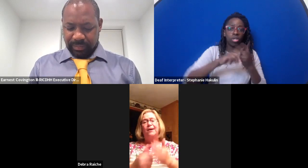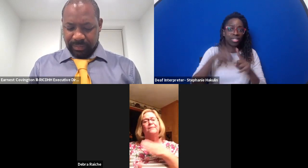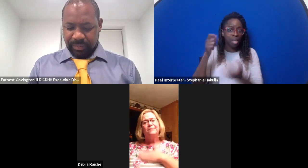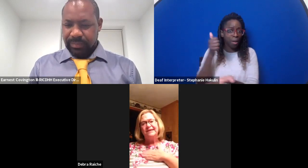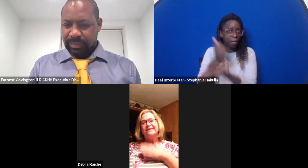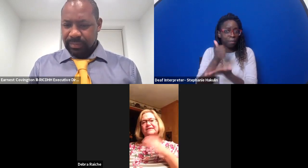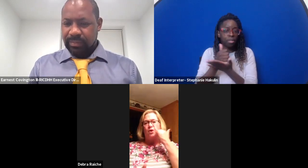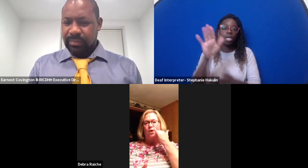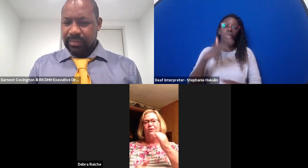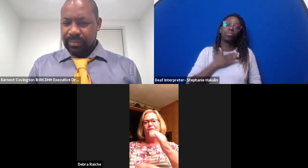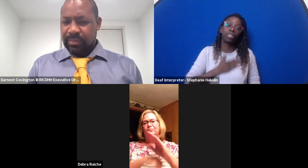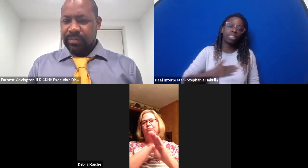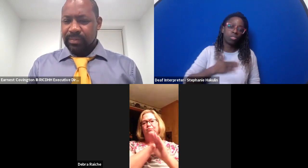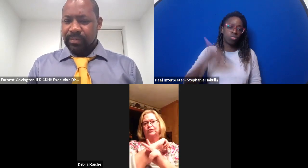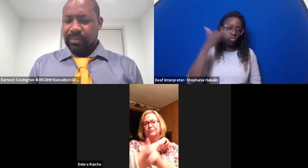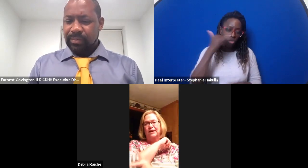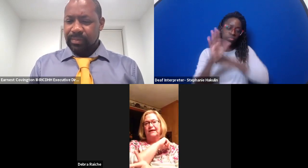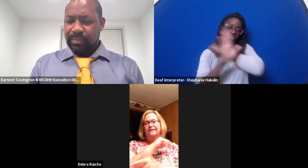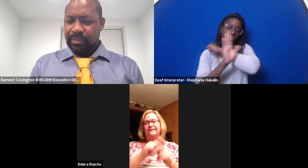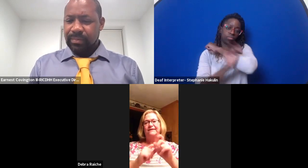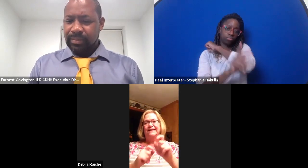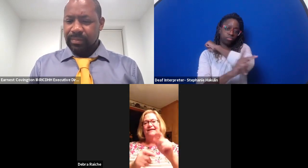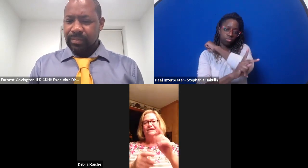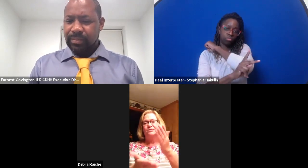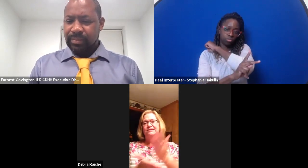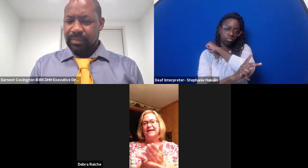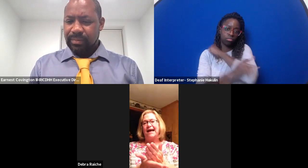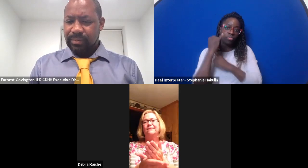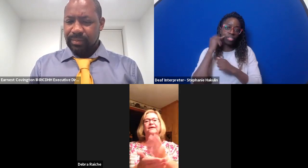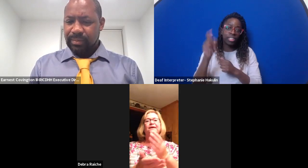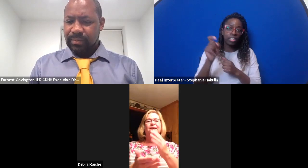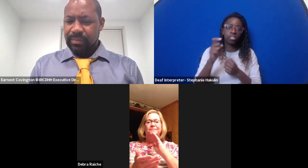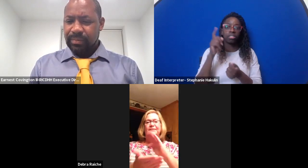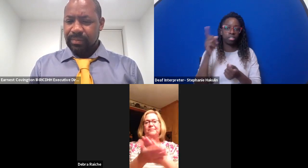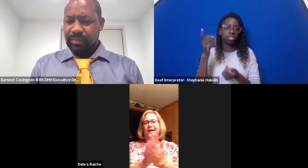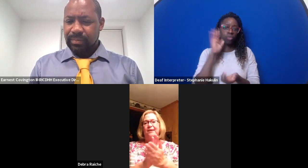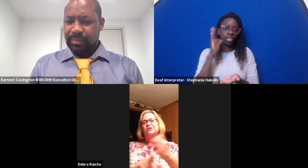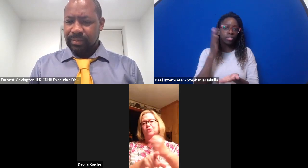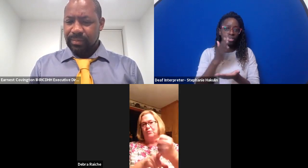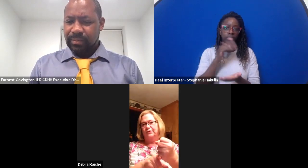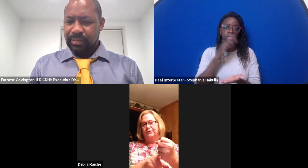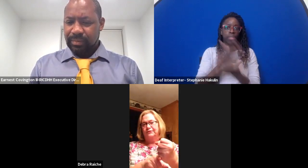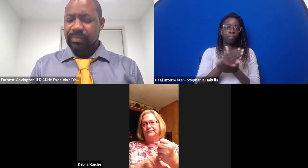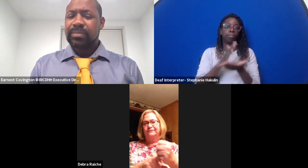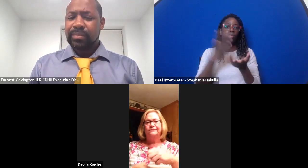member, a friend needs this kind of assistance, please contact us at Bridgemark.